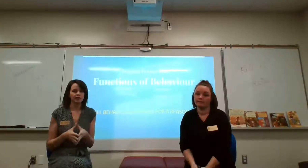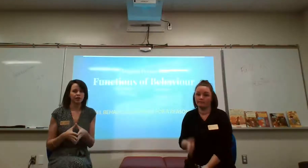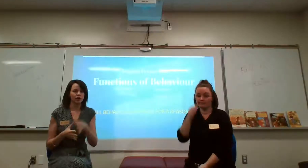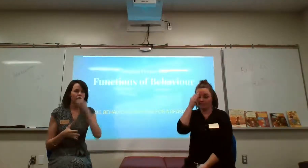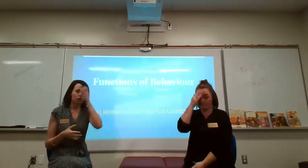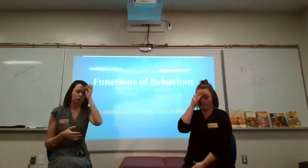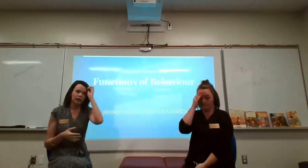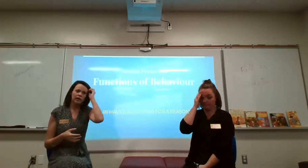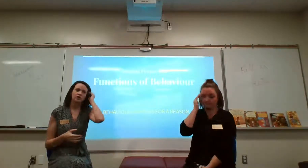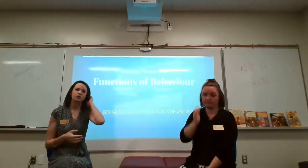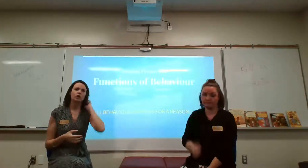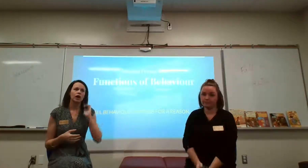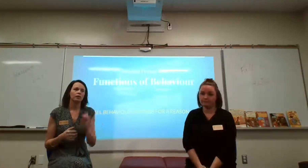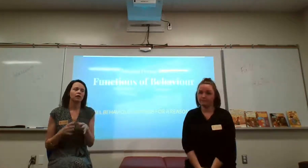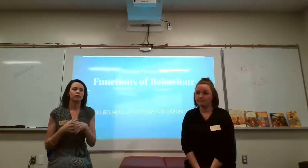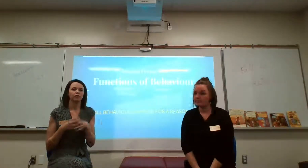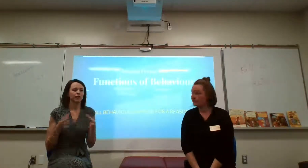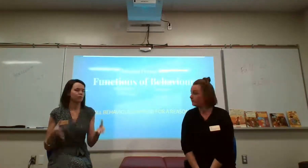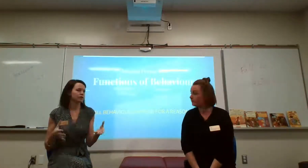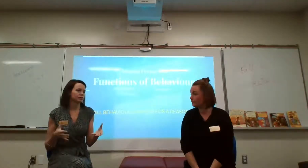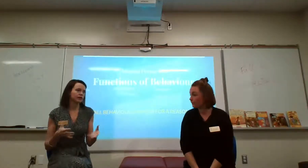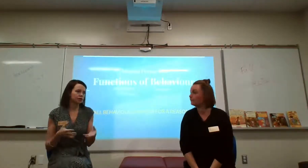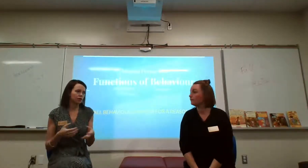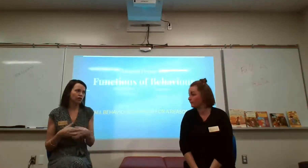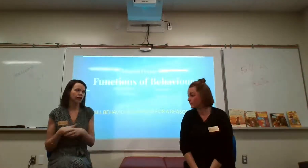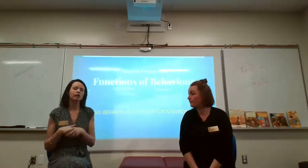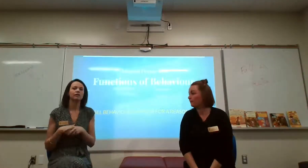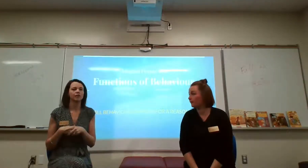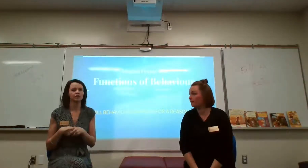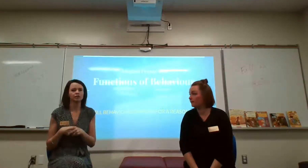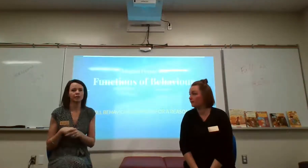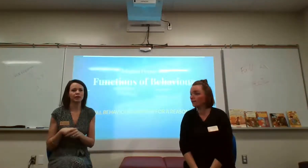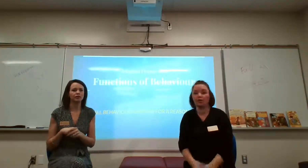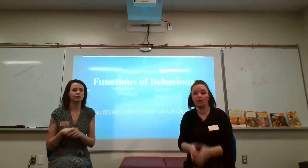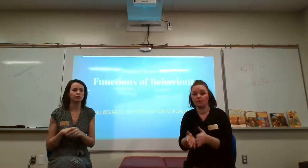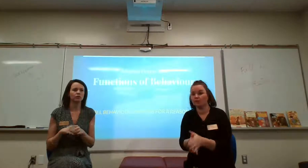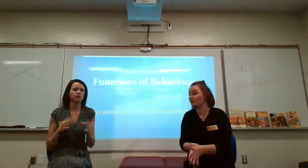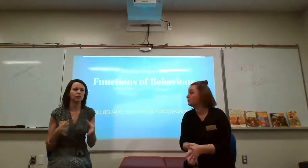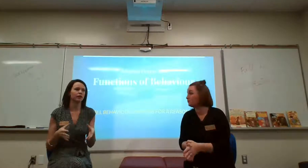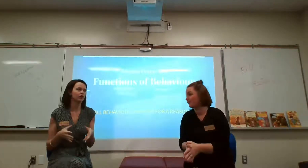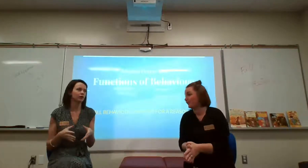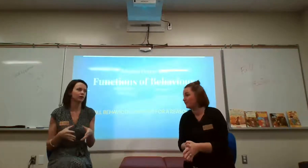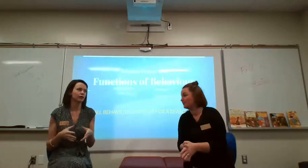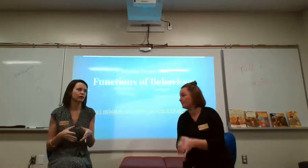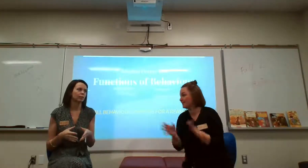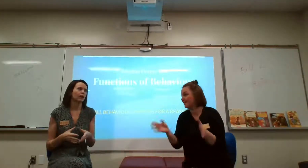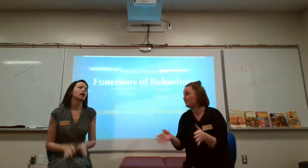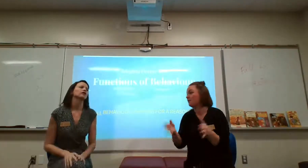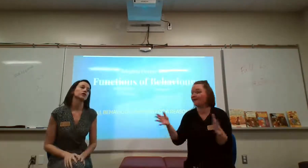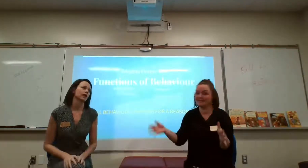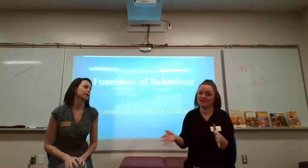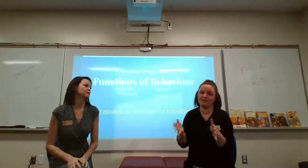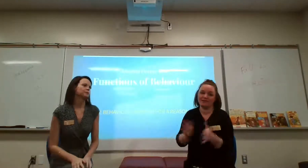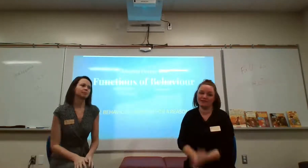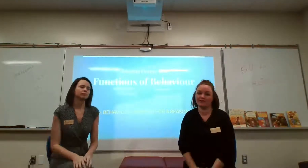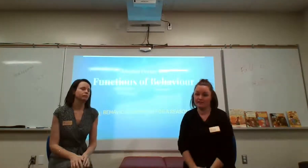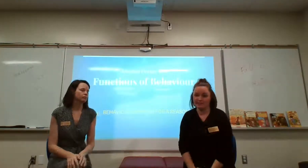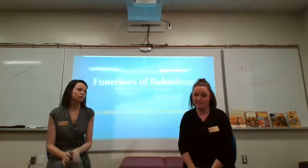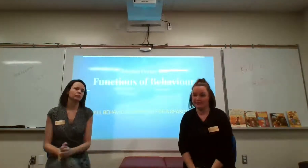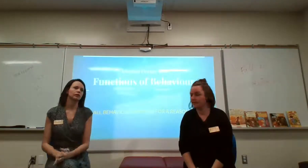behavior. We do a full day presentation on functions of behavior, so this is 2 full days almost, because level 1 and 2 really go really deep into level.